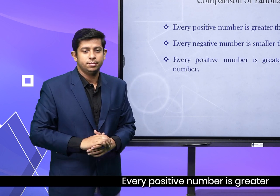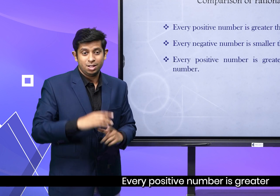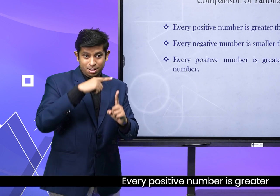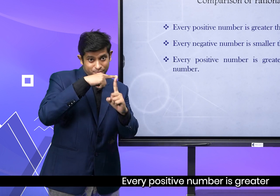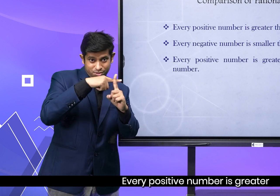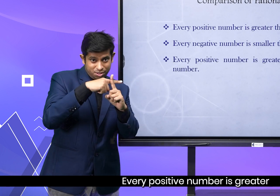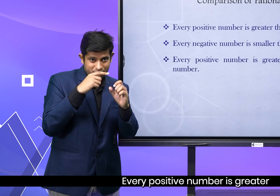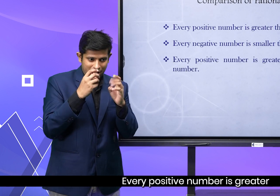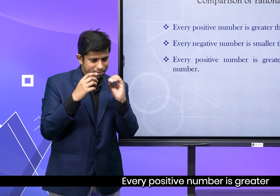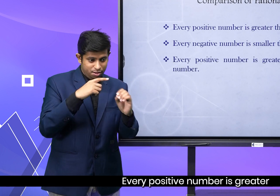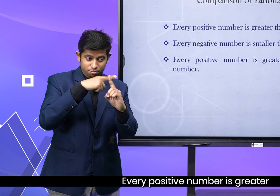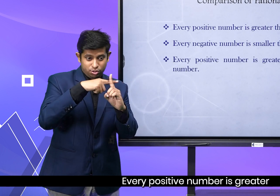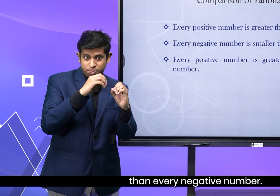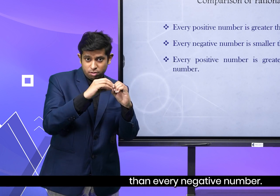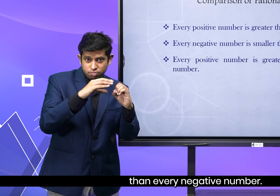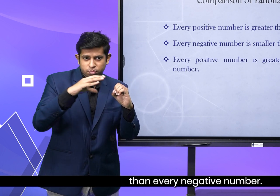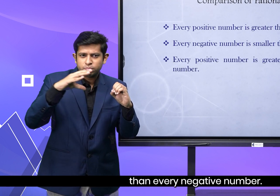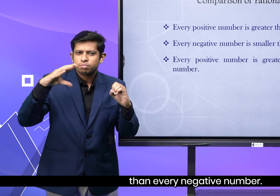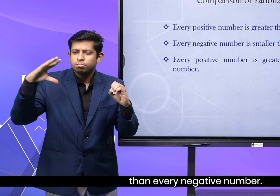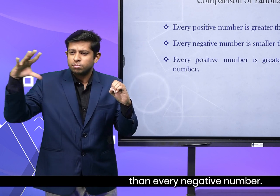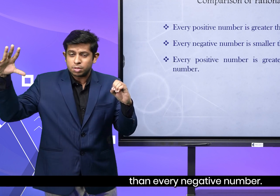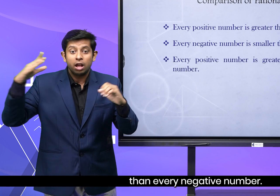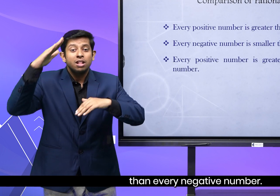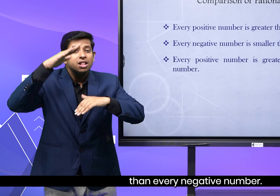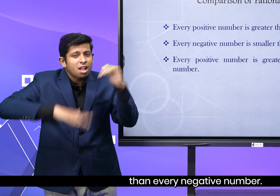Every positive number is greater than every negative number.